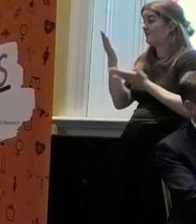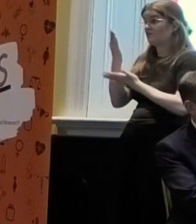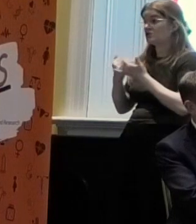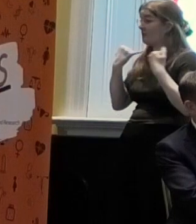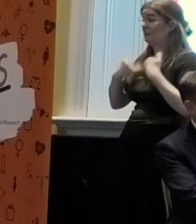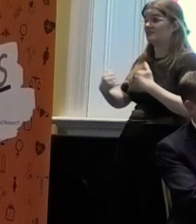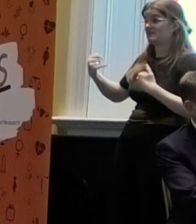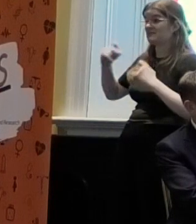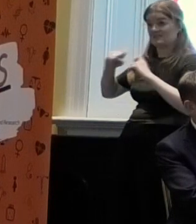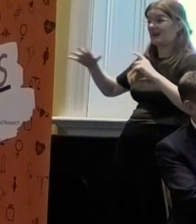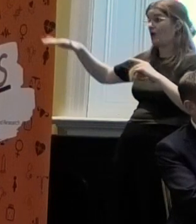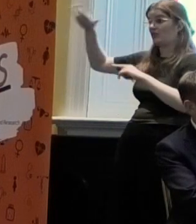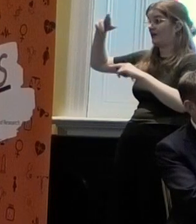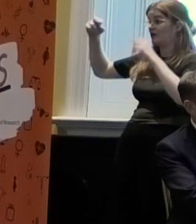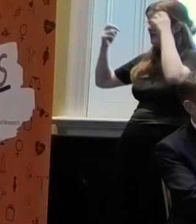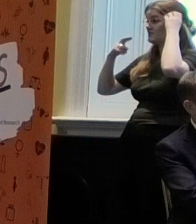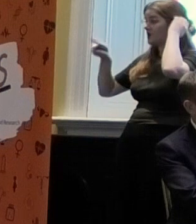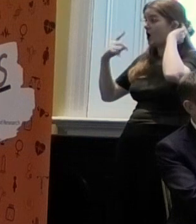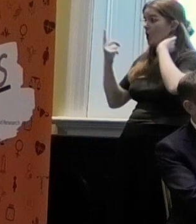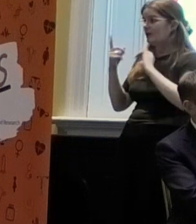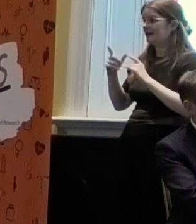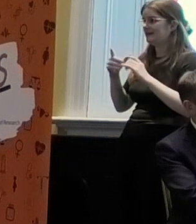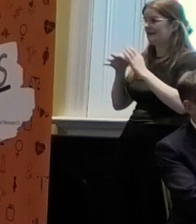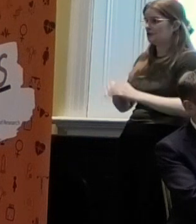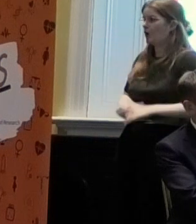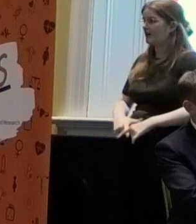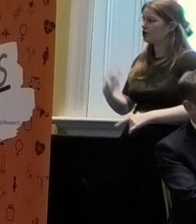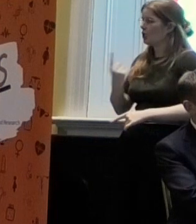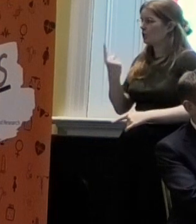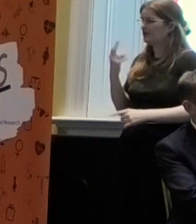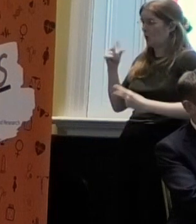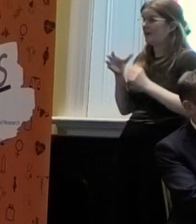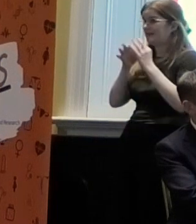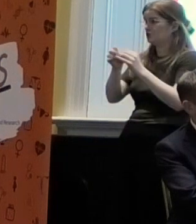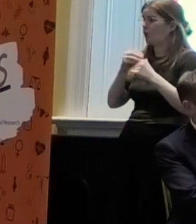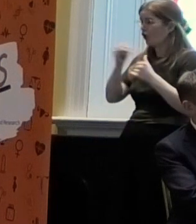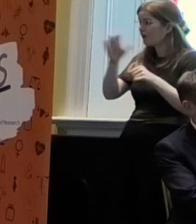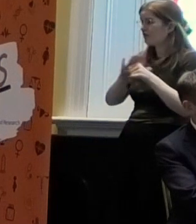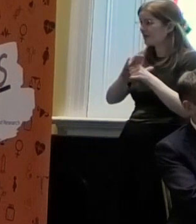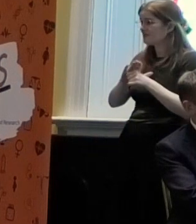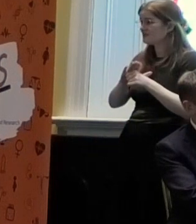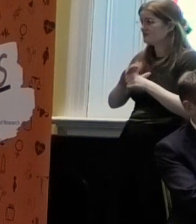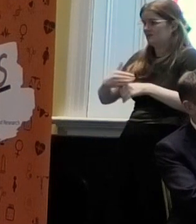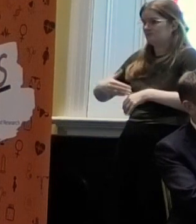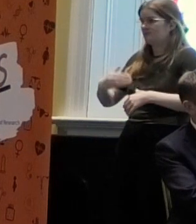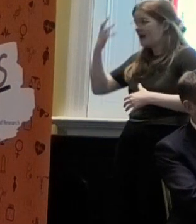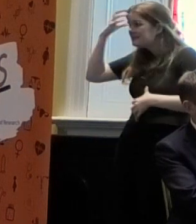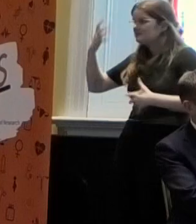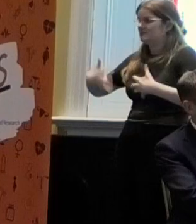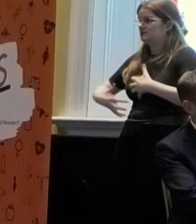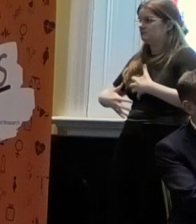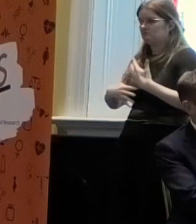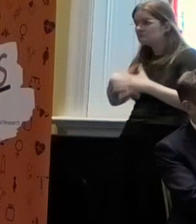that, span, it's not just gynecology, that, it spans other disciplines. And I suppose we could do